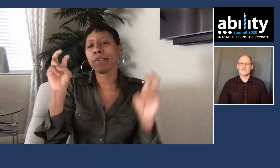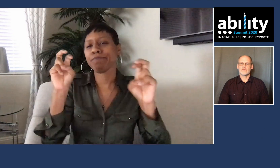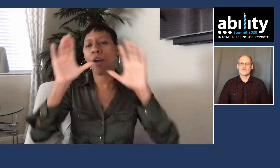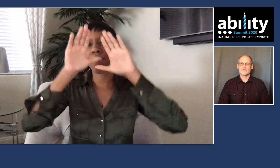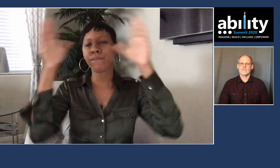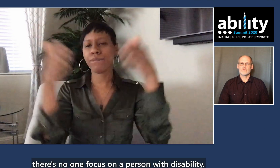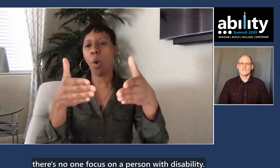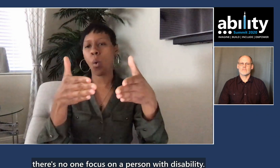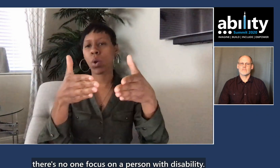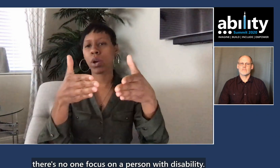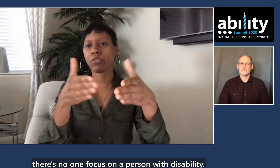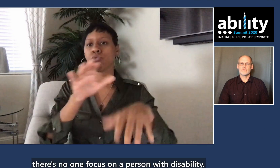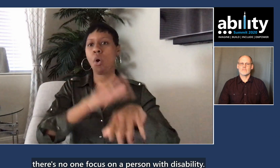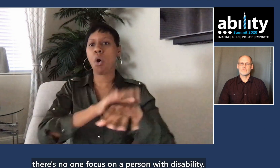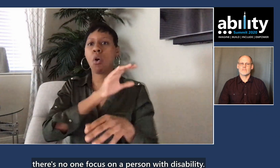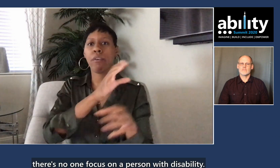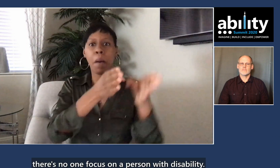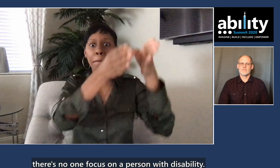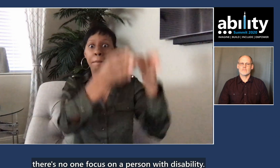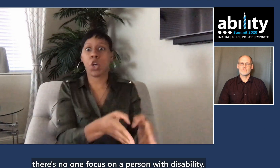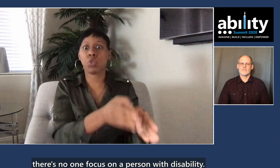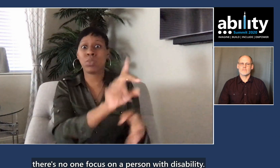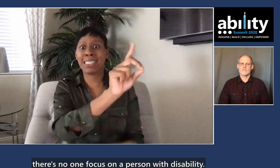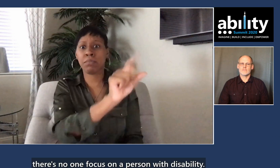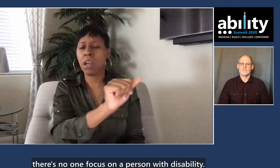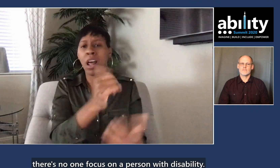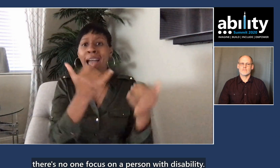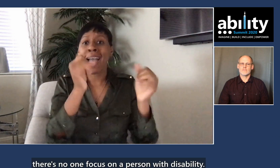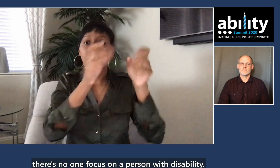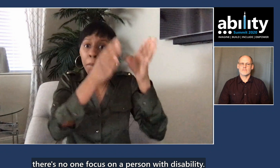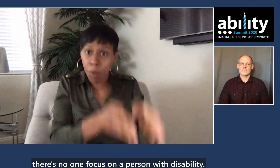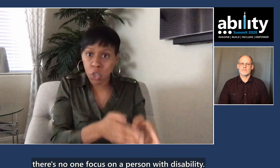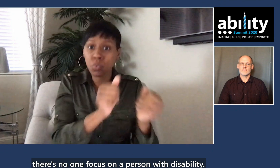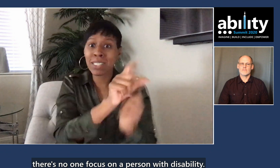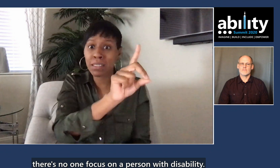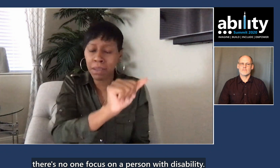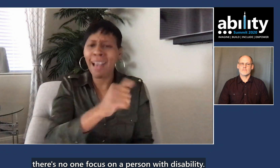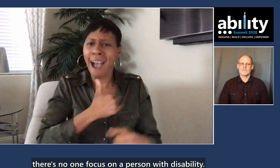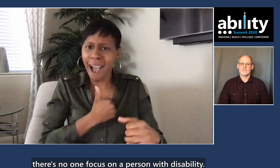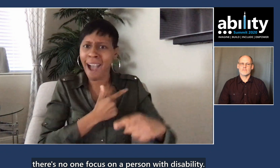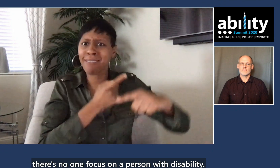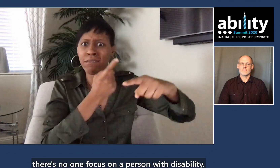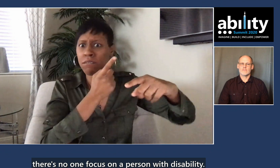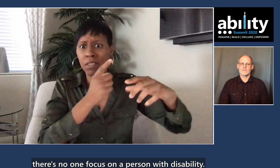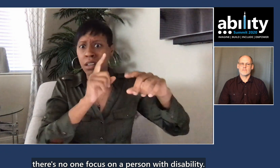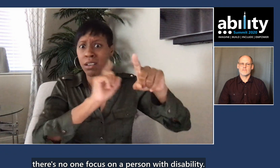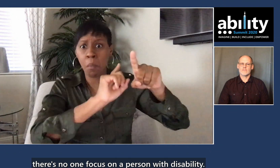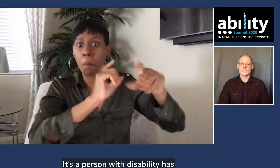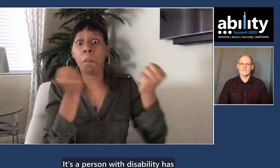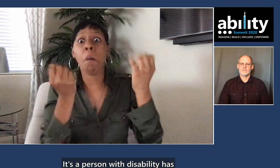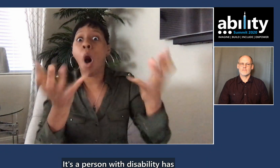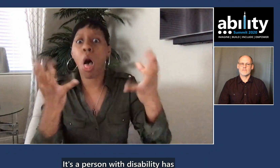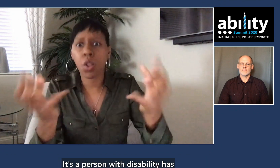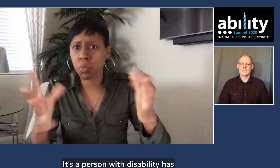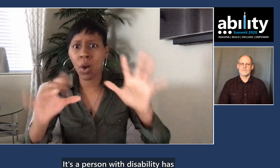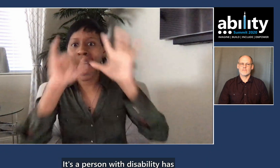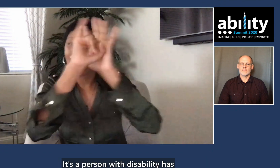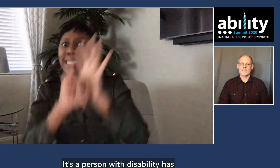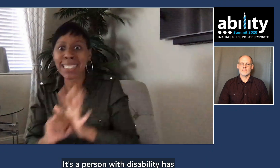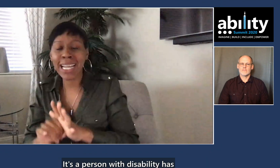there's no one focus on a person with disability. It's a person with disability